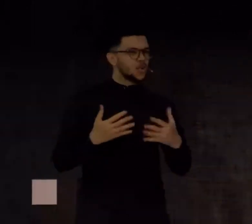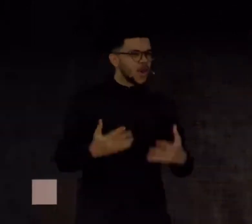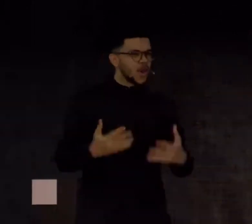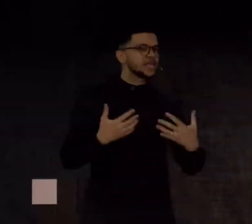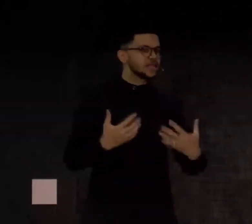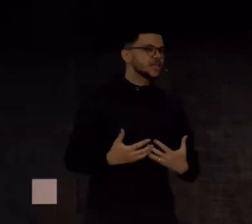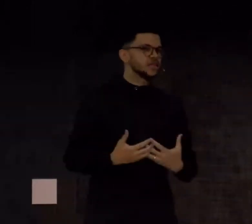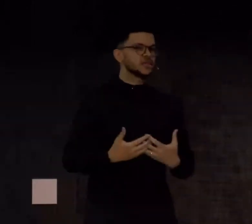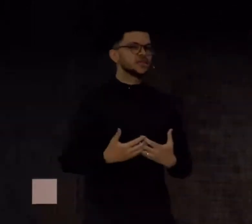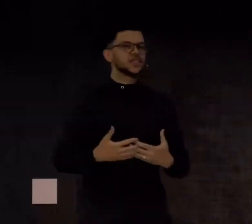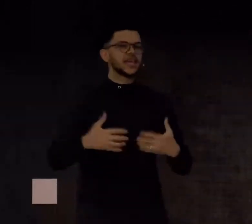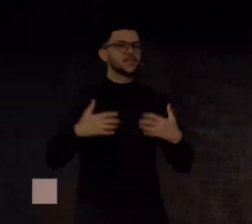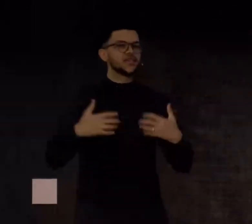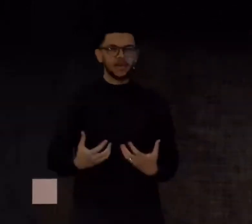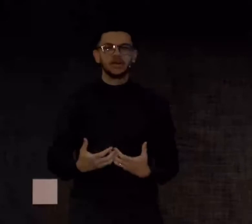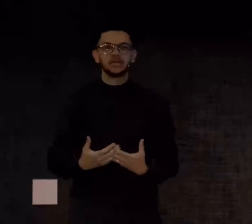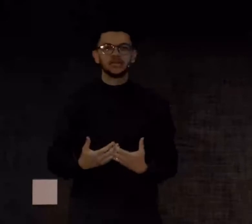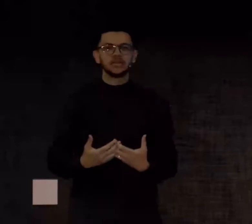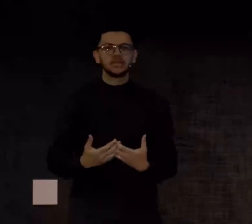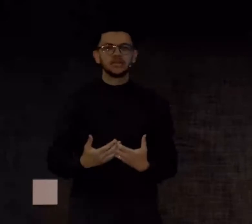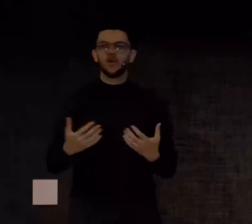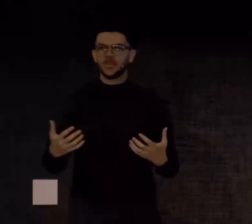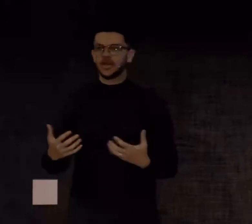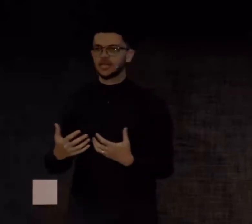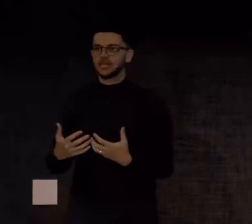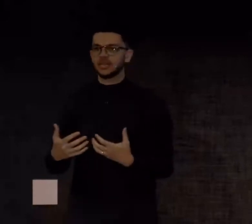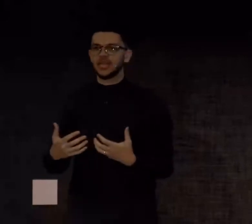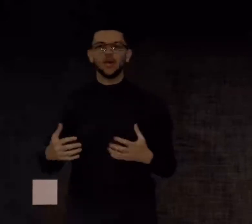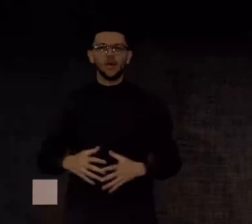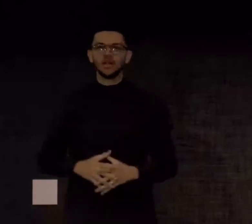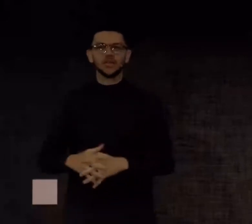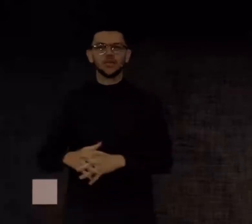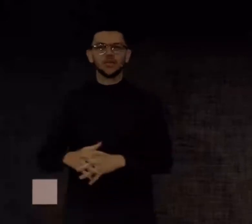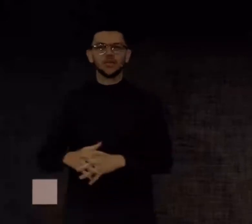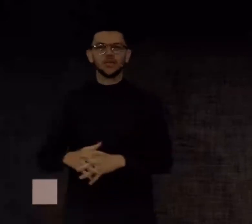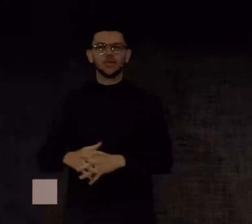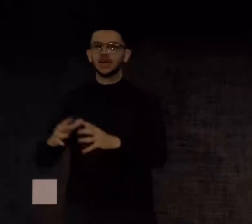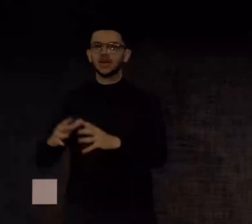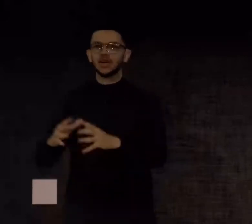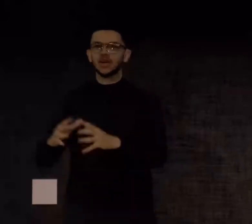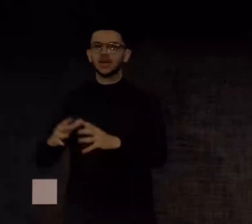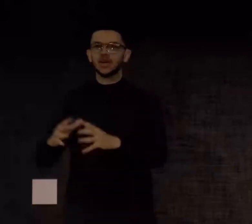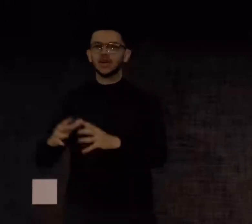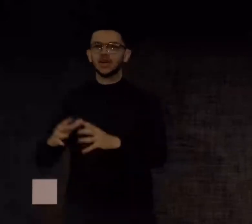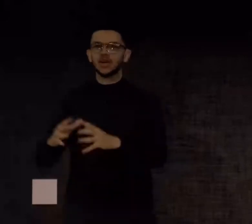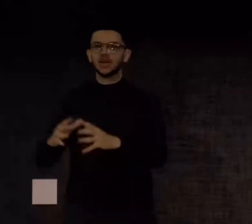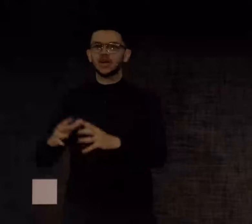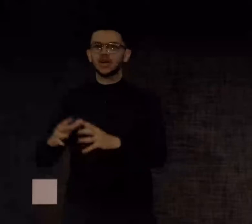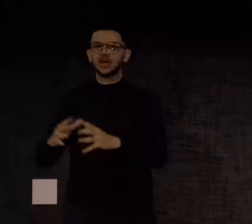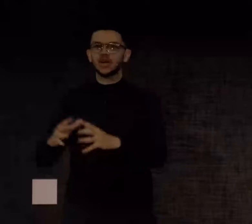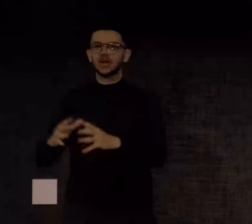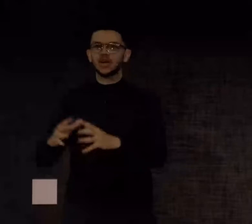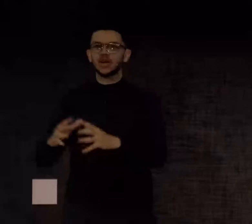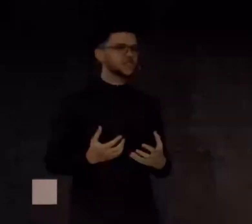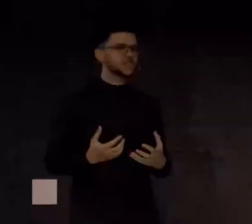It's really difficult to get rid of orthodoxy. In all the worlds and realms of human thought,